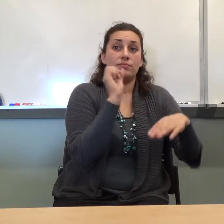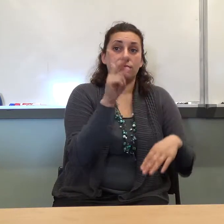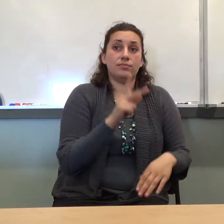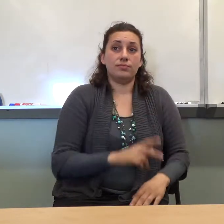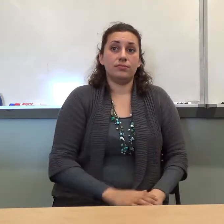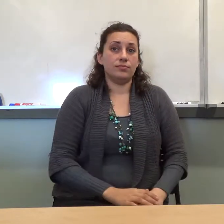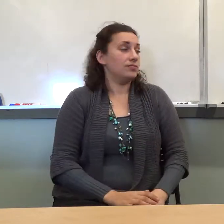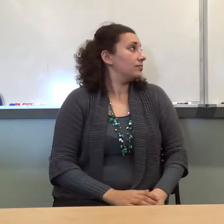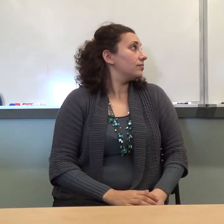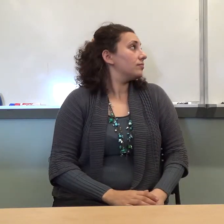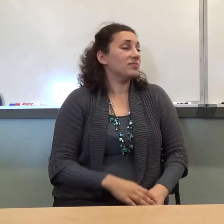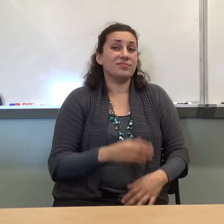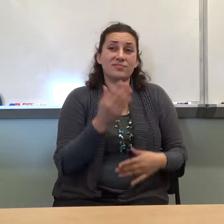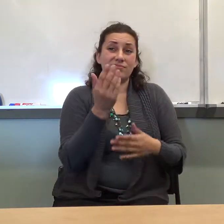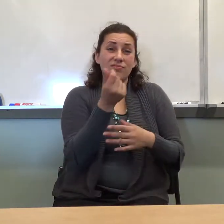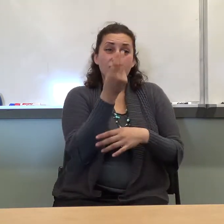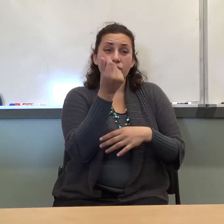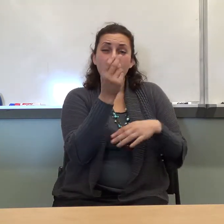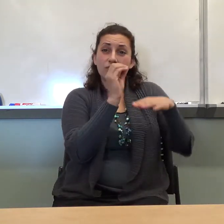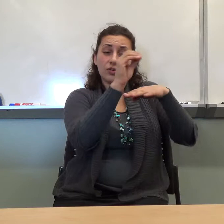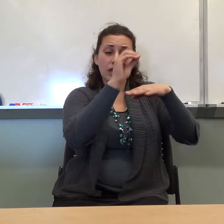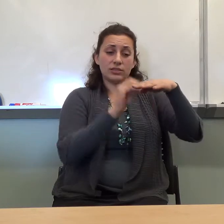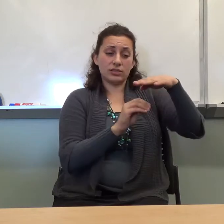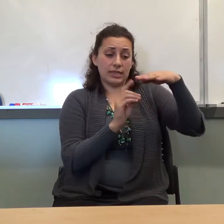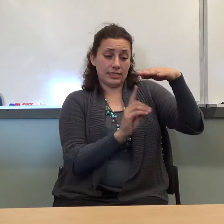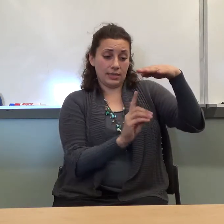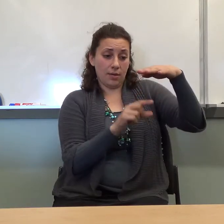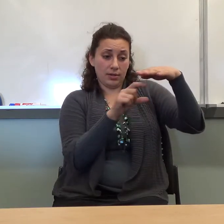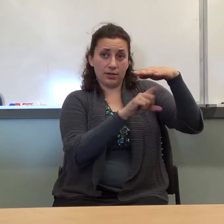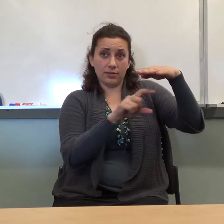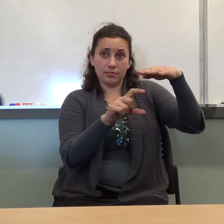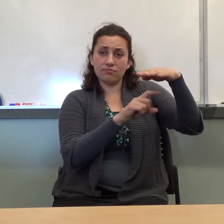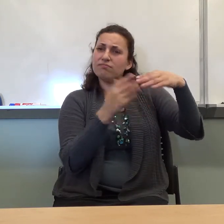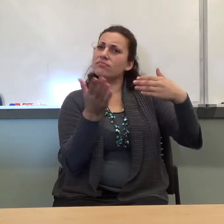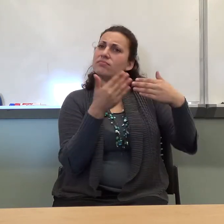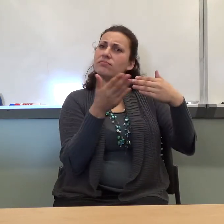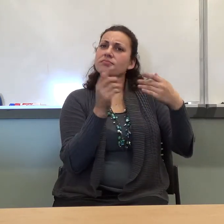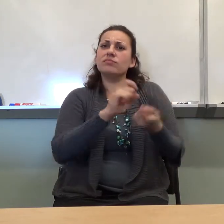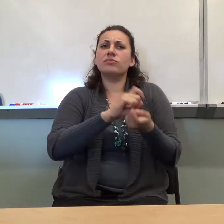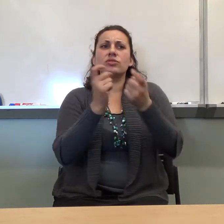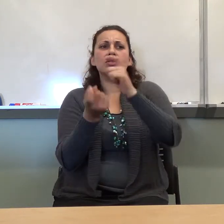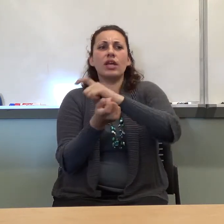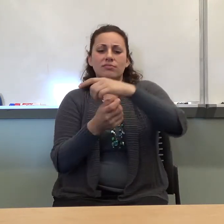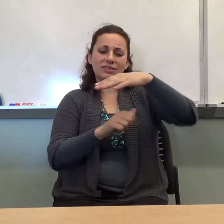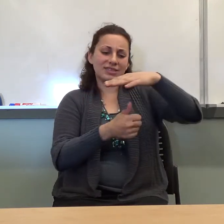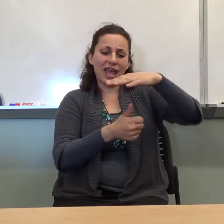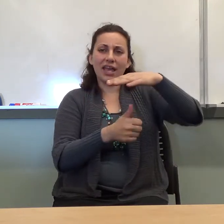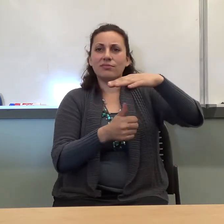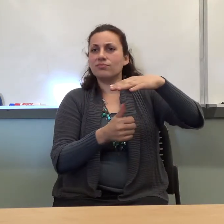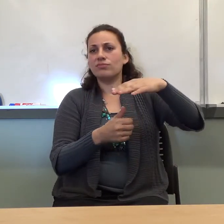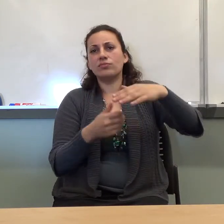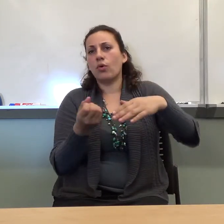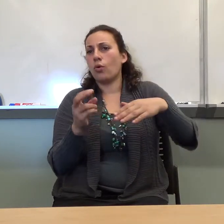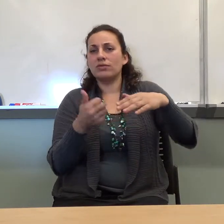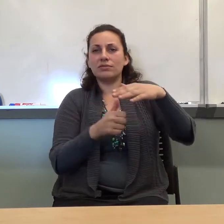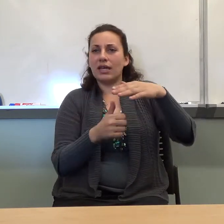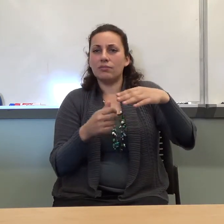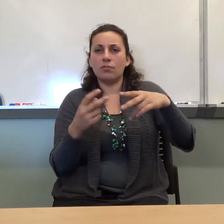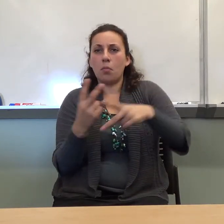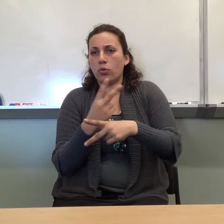There are some fractions that have denominators that are easy to convert into 10 or some power of 10, 100, 1,000,